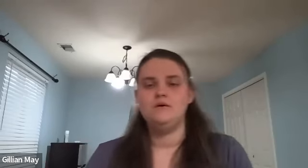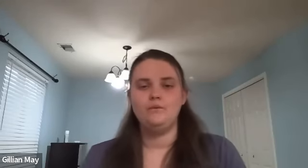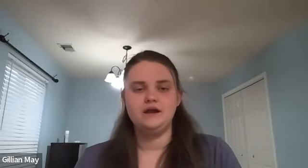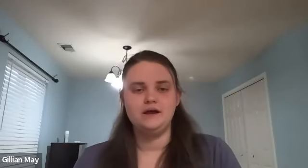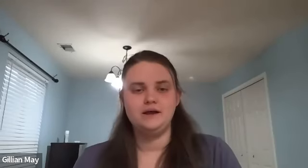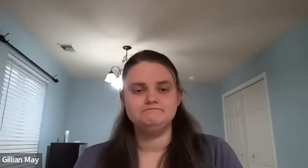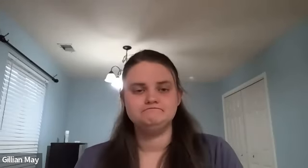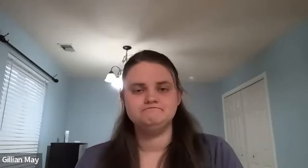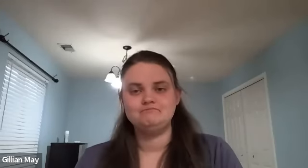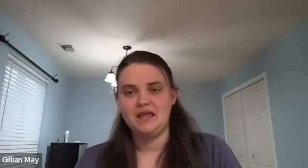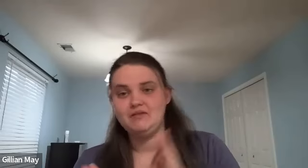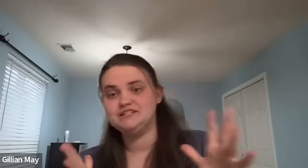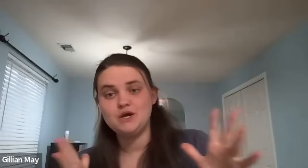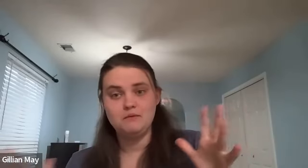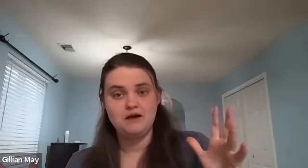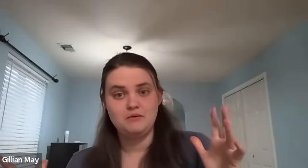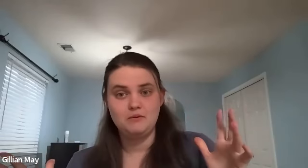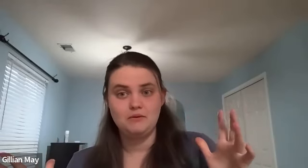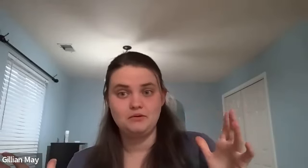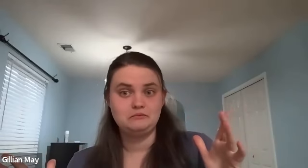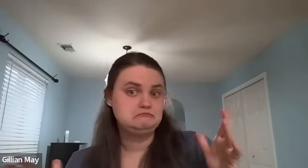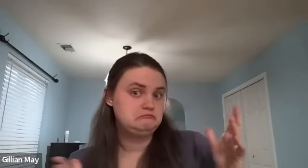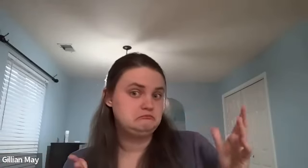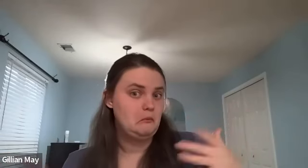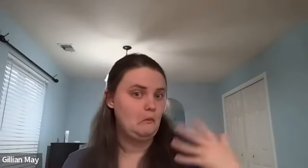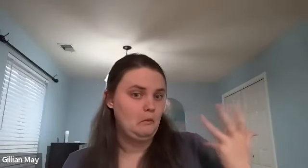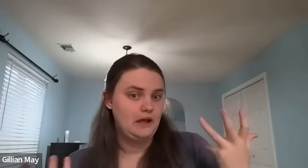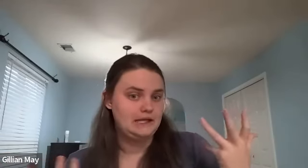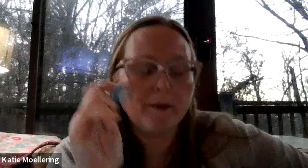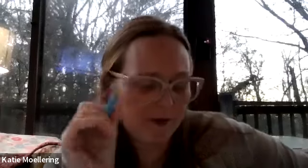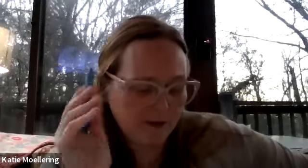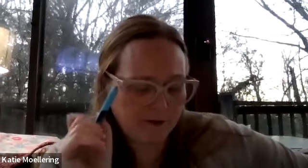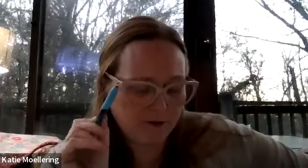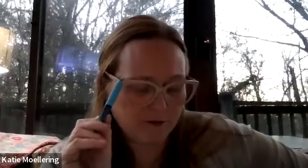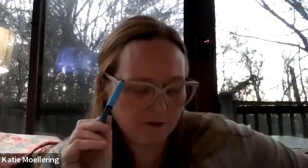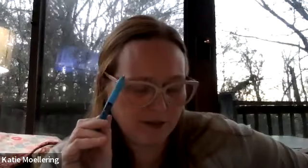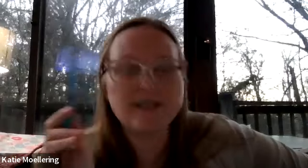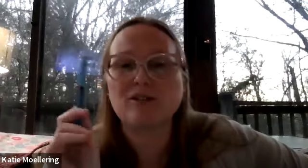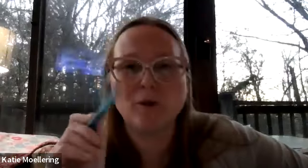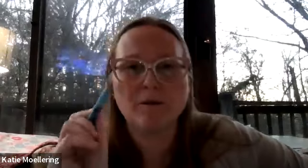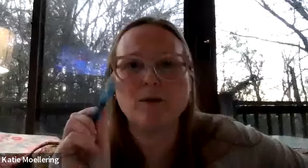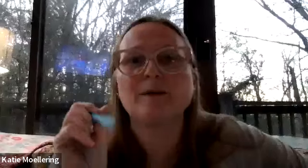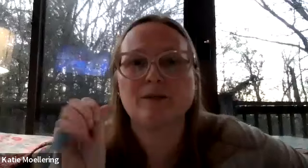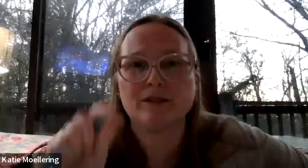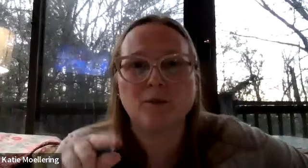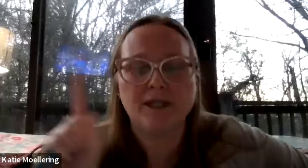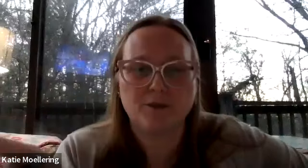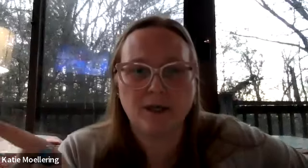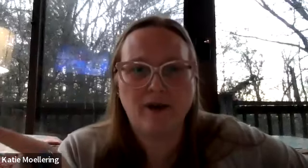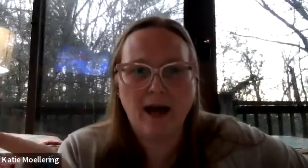would like to know about? Or what about didn't we say we were talking about doing the 20 to